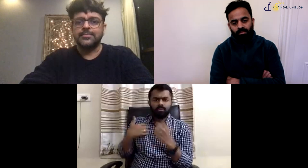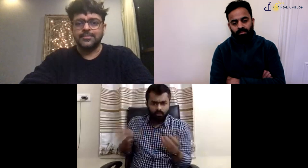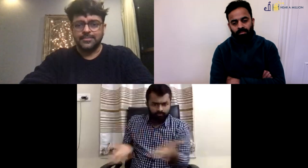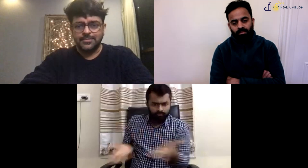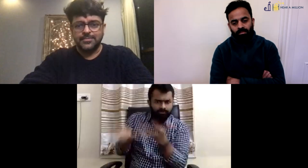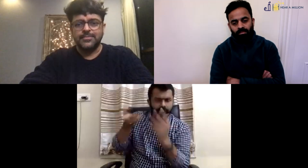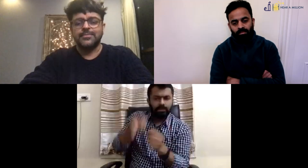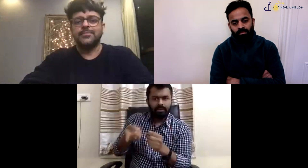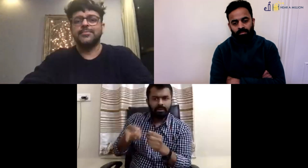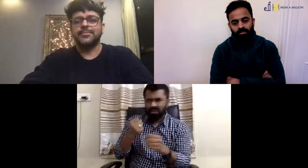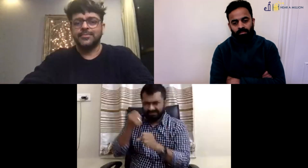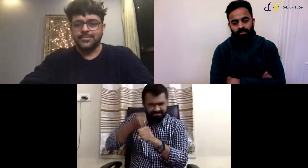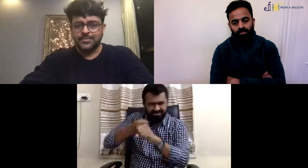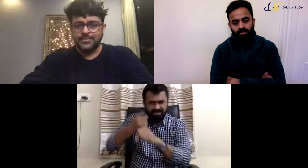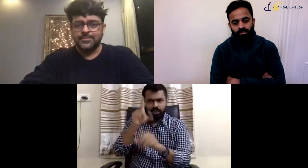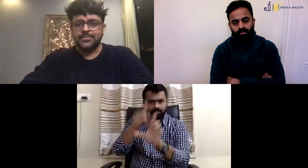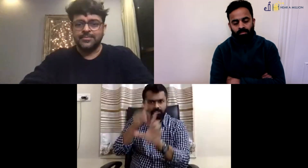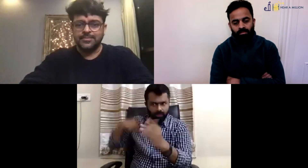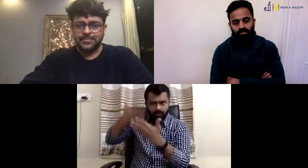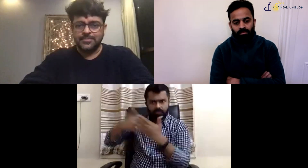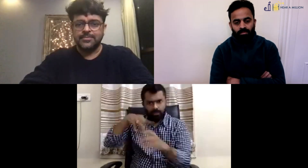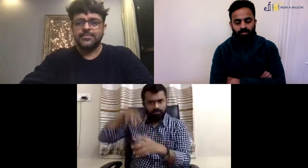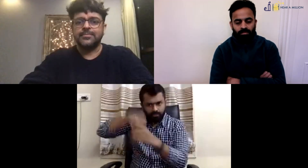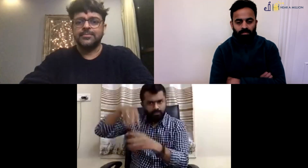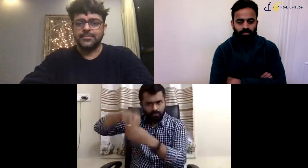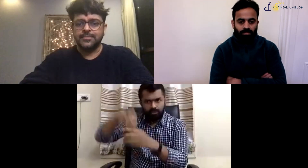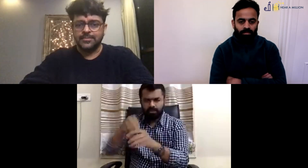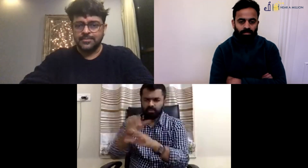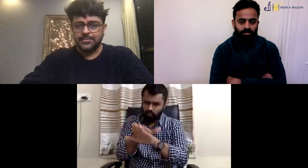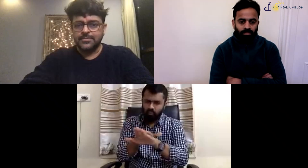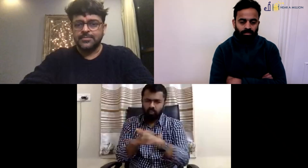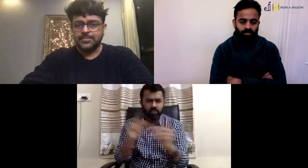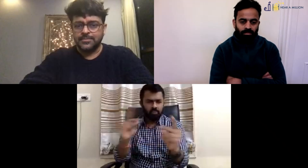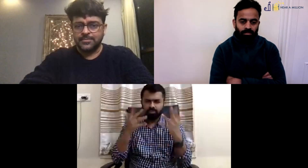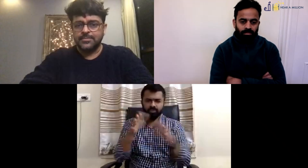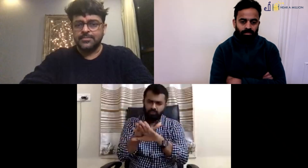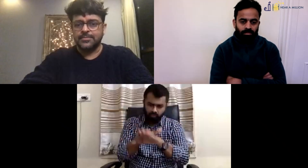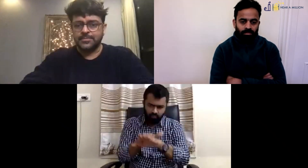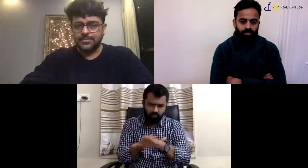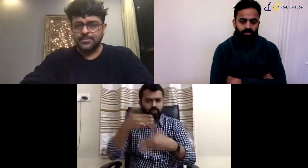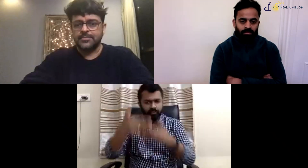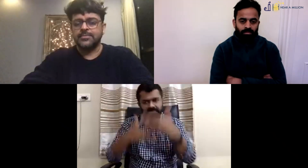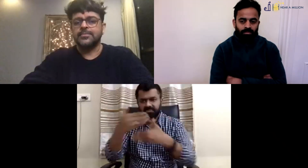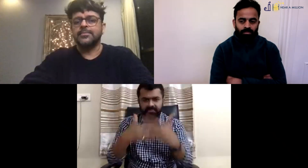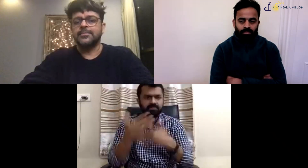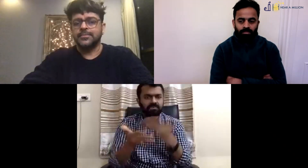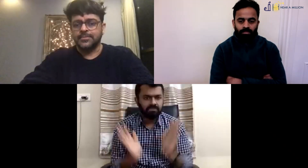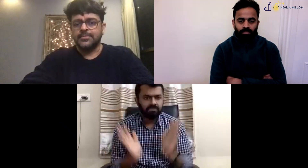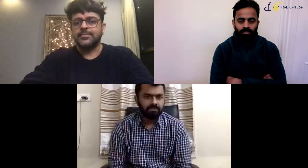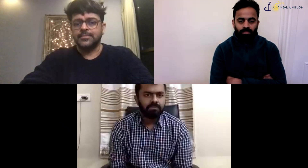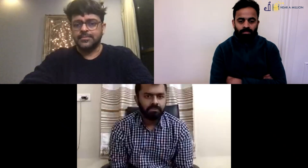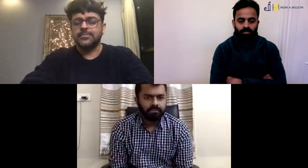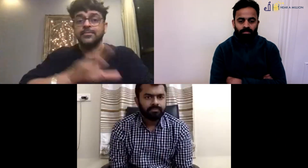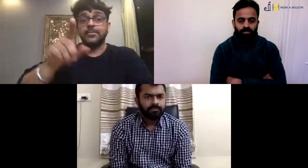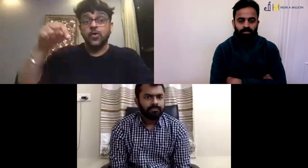getting the accessibility, but here in India, so we are trying to advocate for our rights again and again. But it's a slow process, not